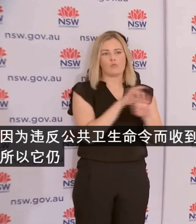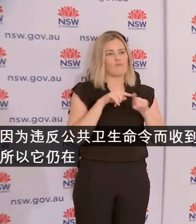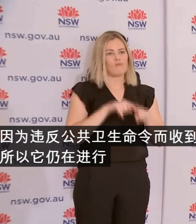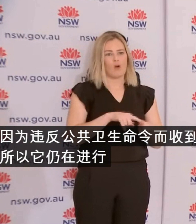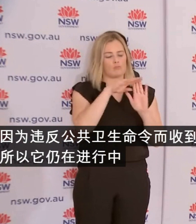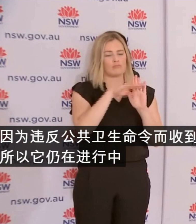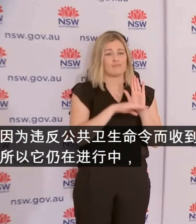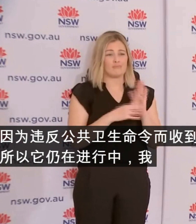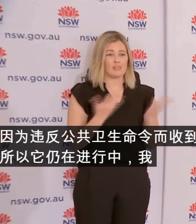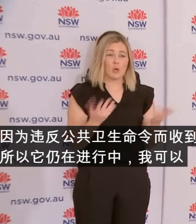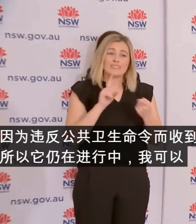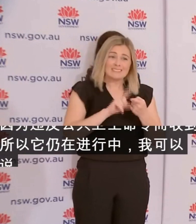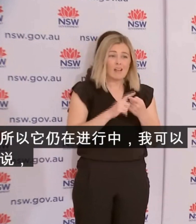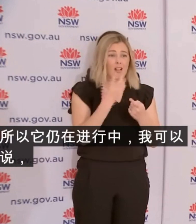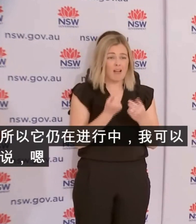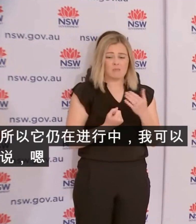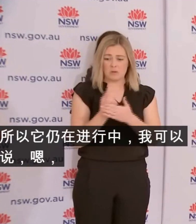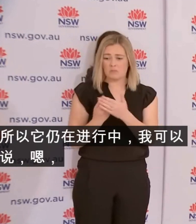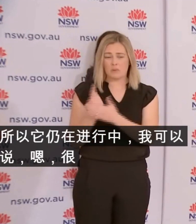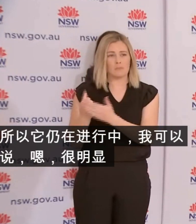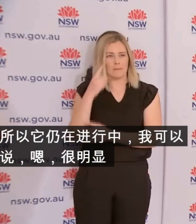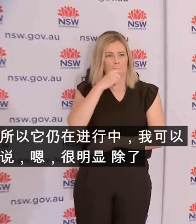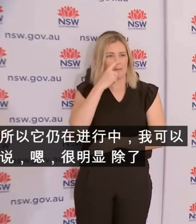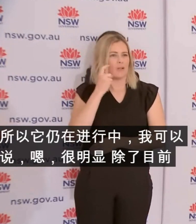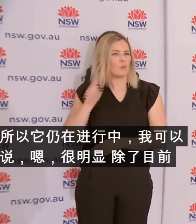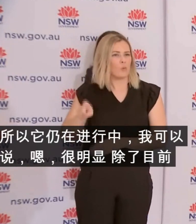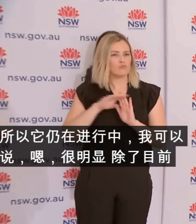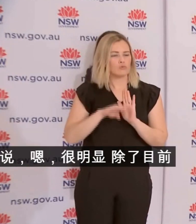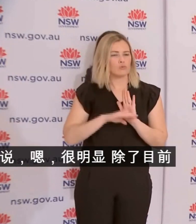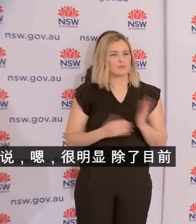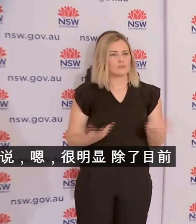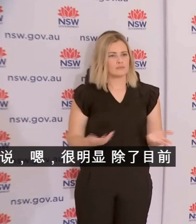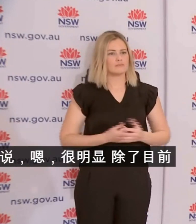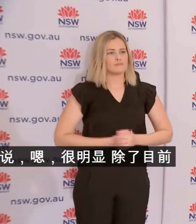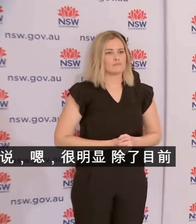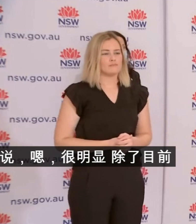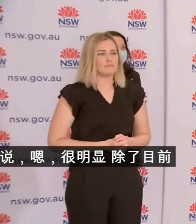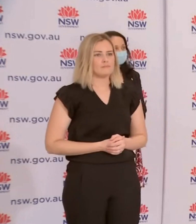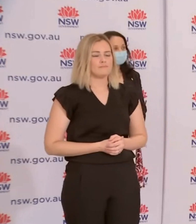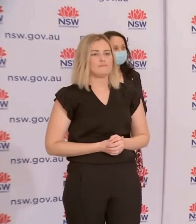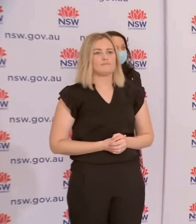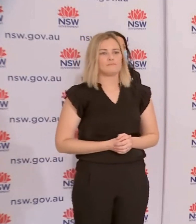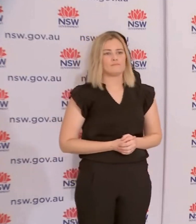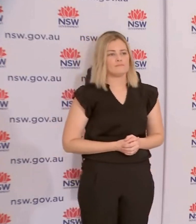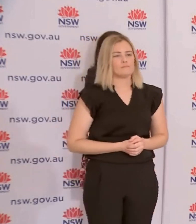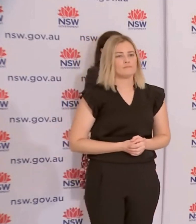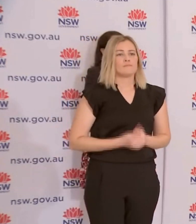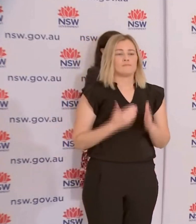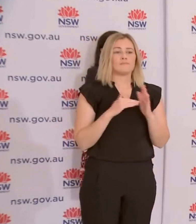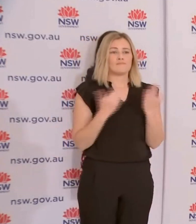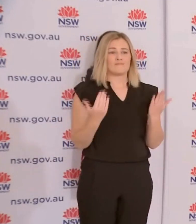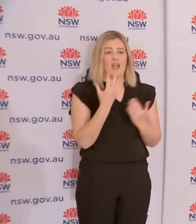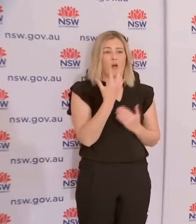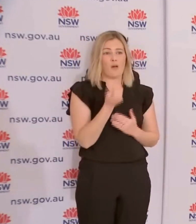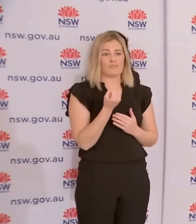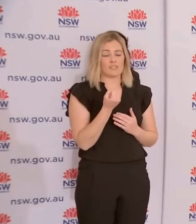So it's still ongoing. What I can say, obviously there are additional local government areas that are the subject of